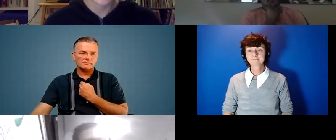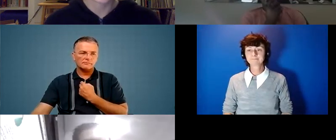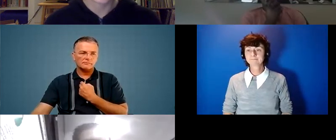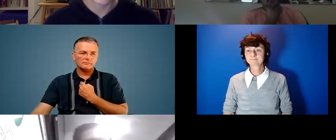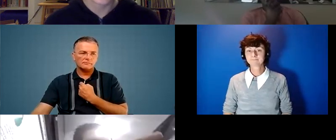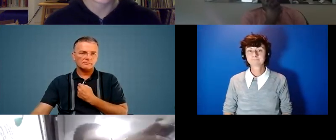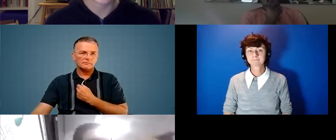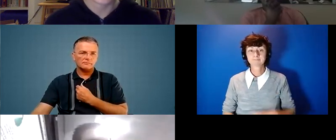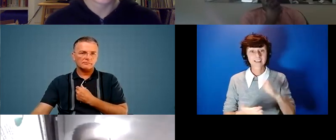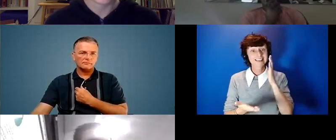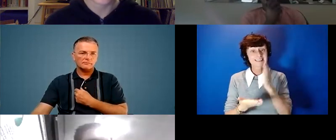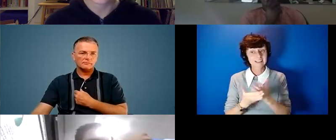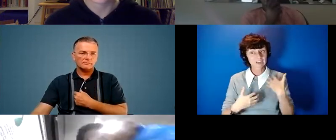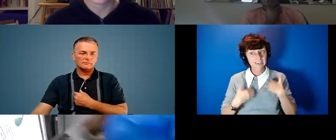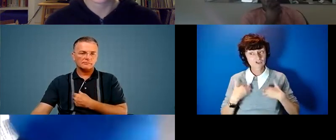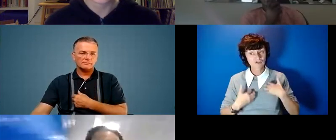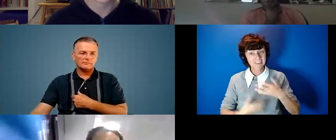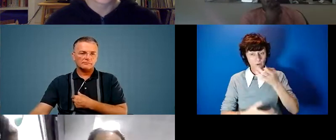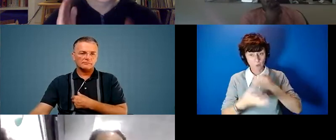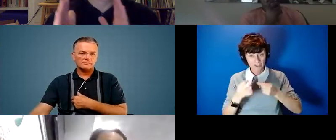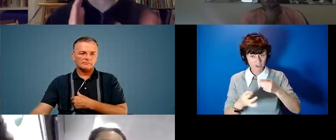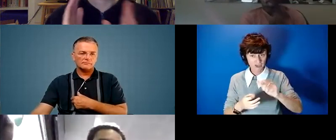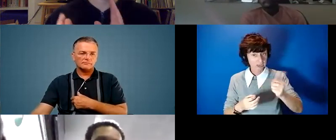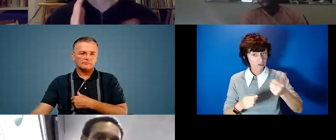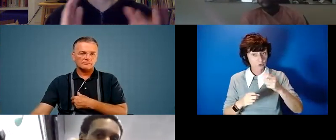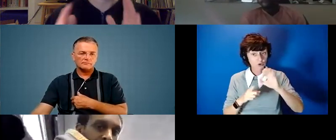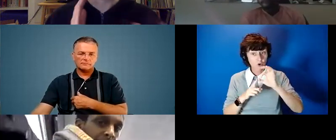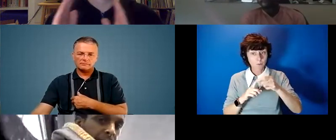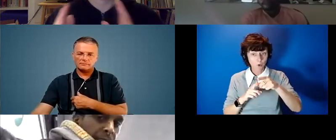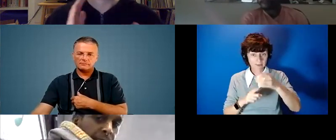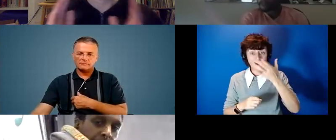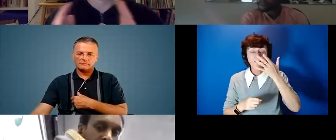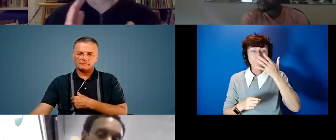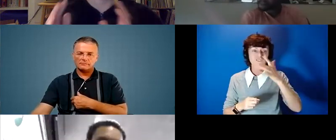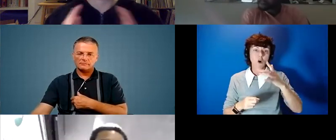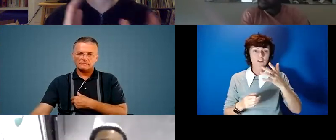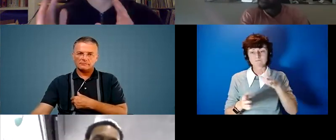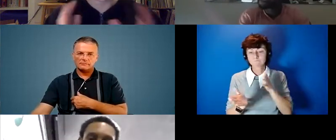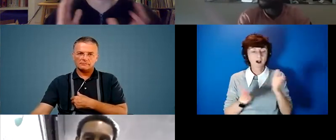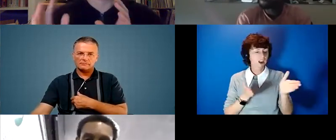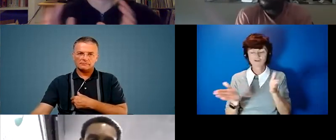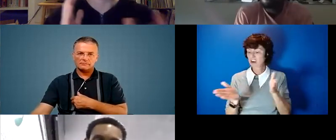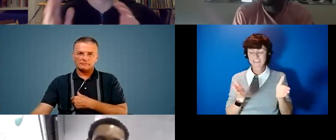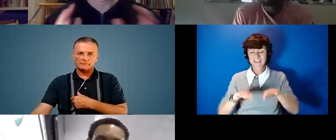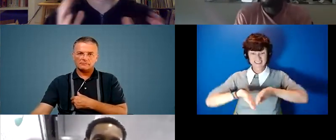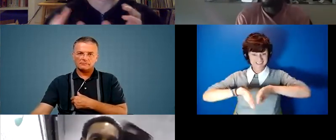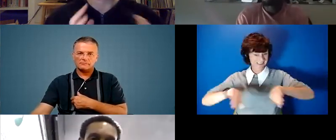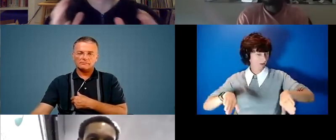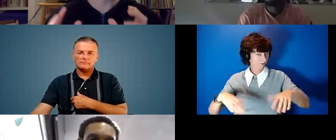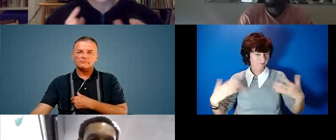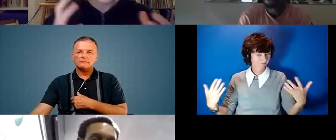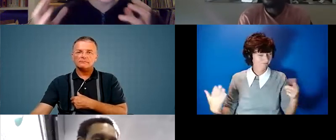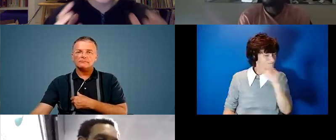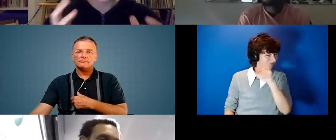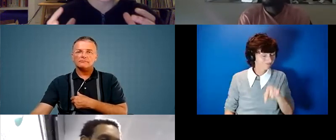it's definitely an interesting question i think emma raise a really good point on these kind of false binaries like why do we have to see them as so separate and i think that's when you kind of get into interesting points